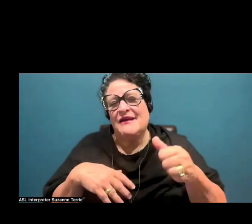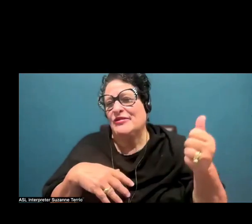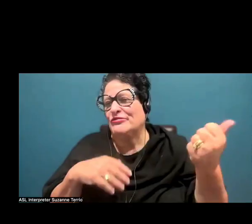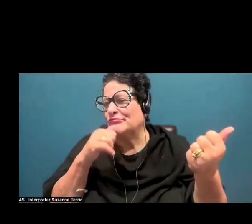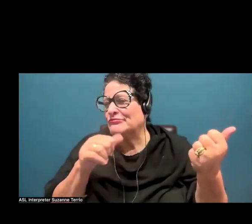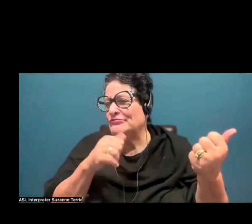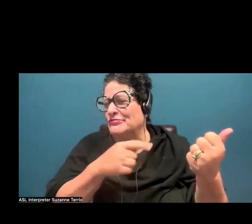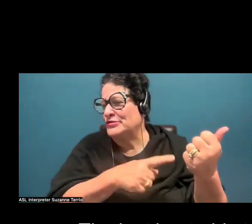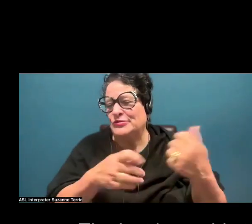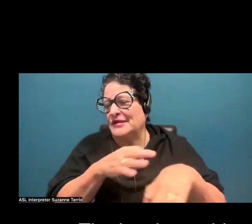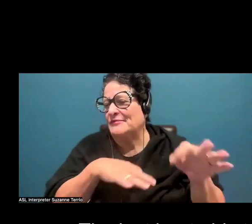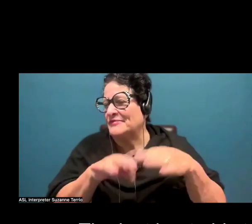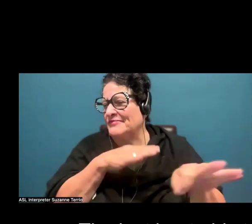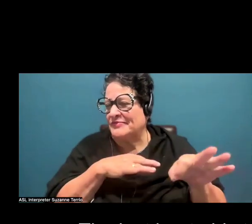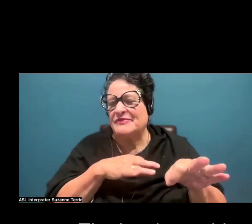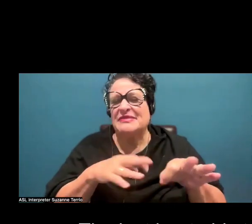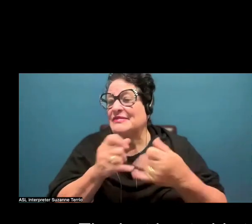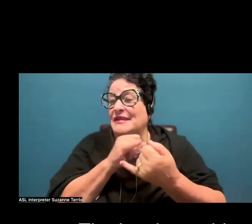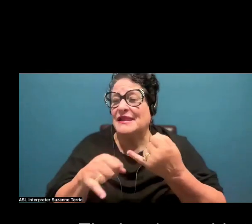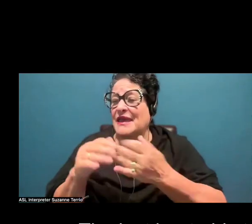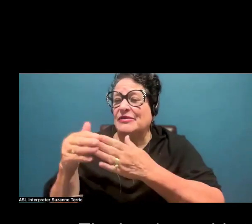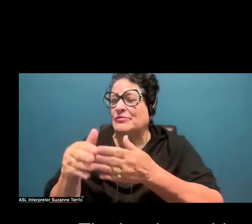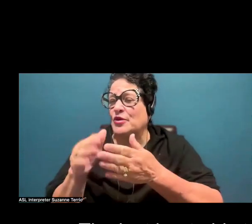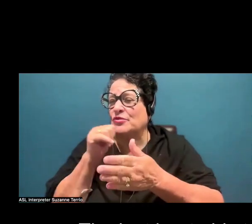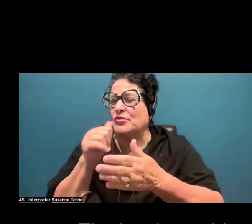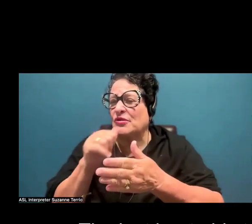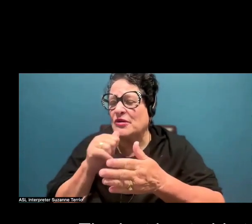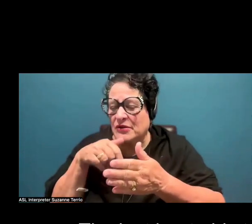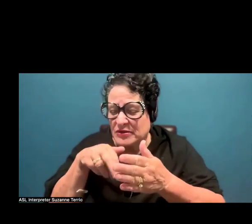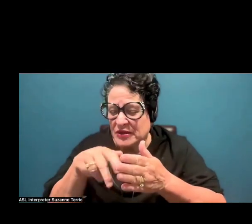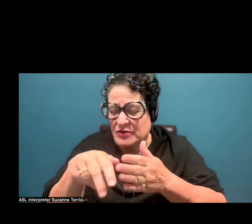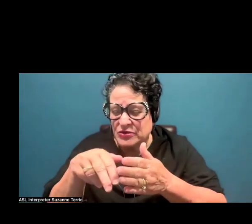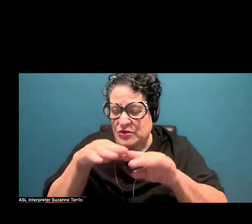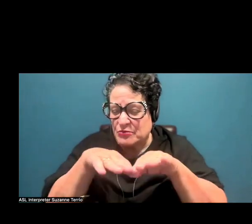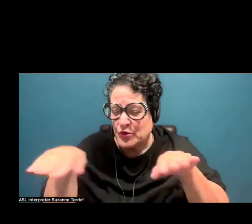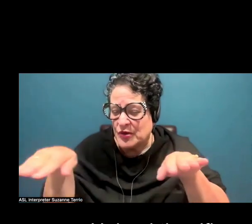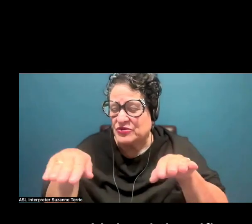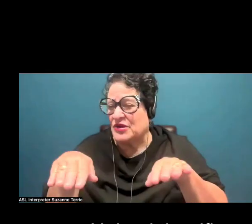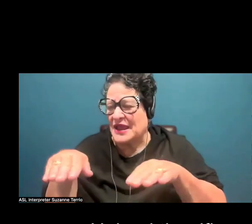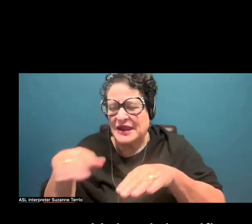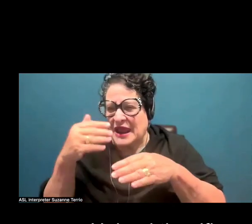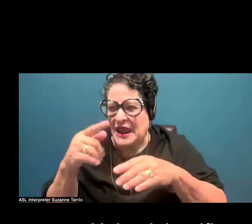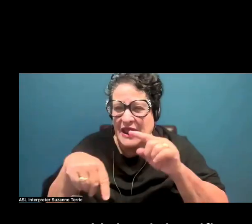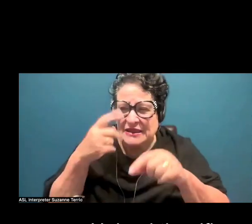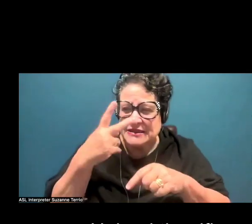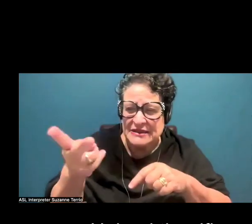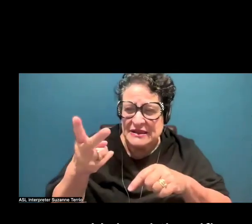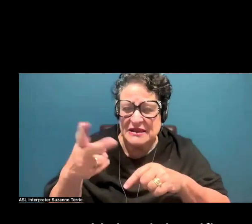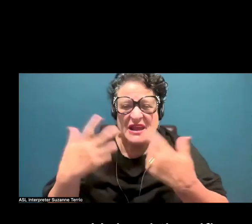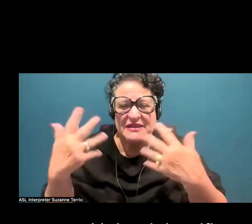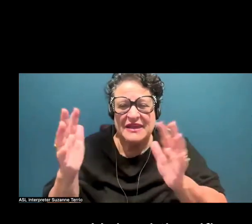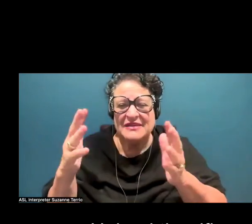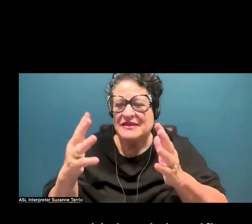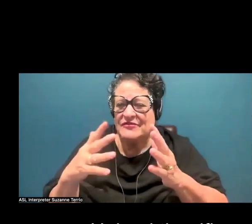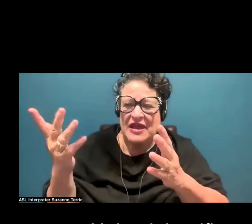place. The last boat girl steps under the porch and out of sight, and that's the end of our shift. Unload the rifles, stick the casings